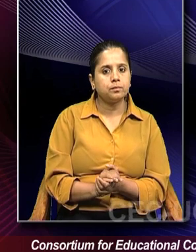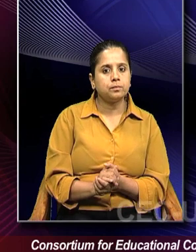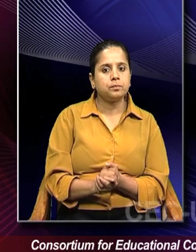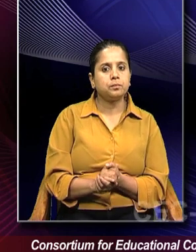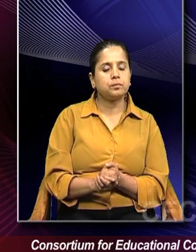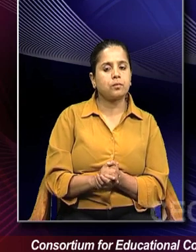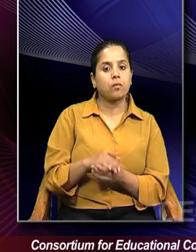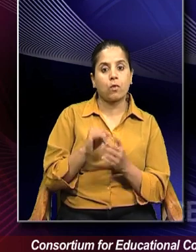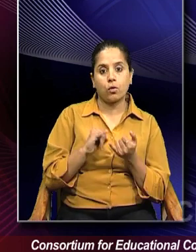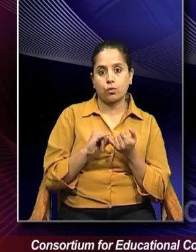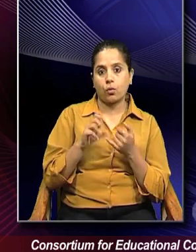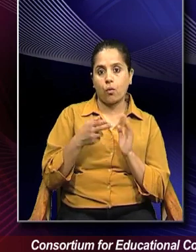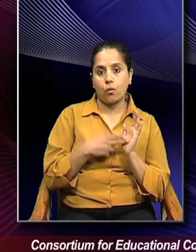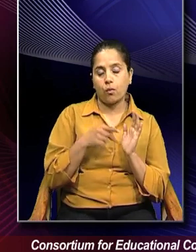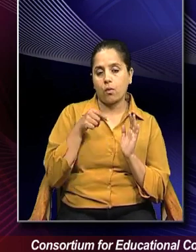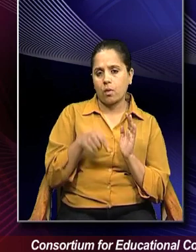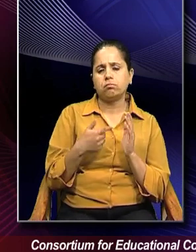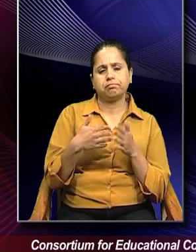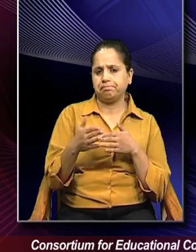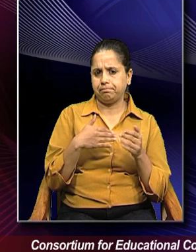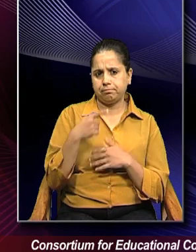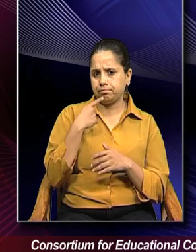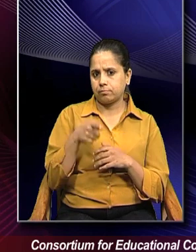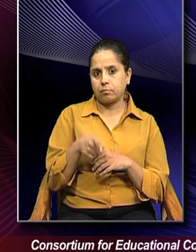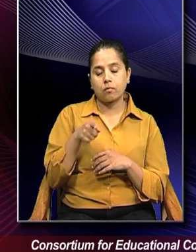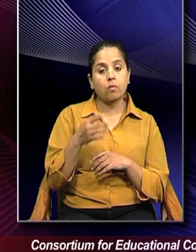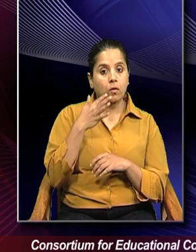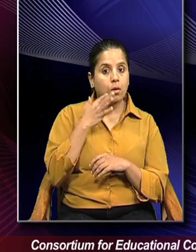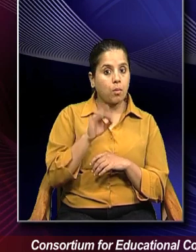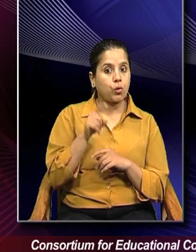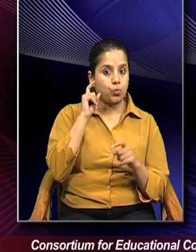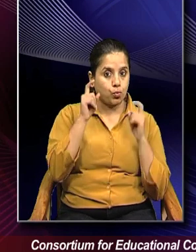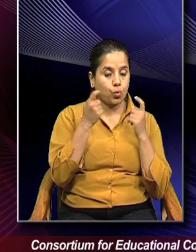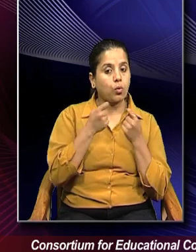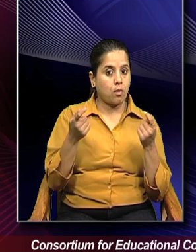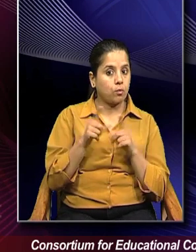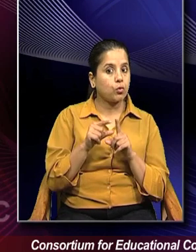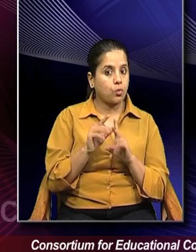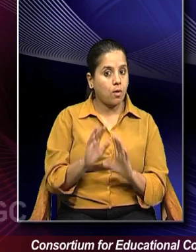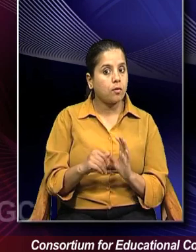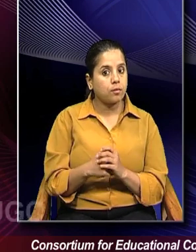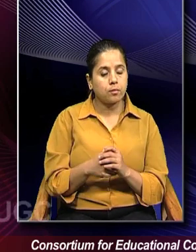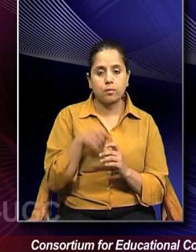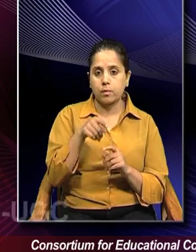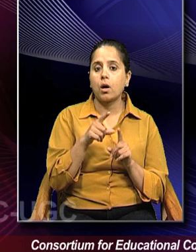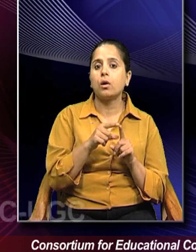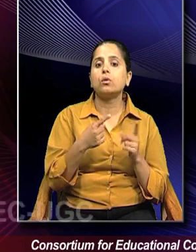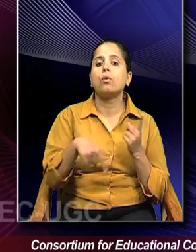The sovereign states, nevertheless, play a very important role. They